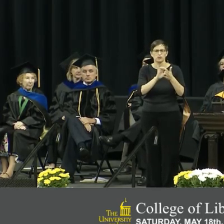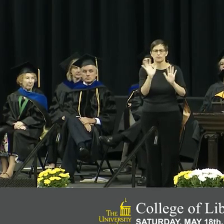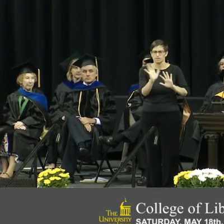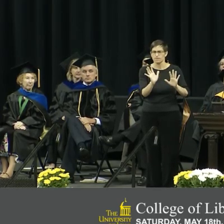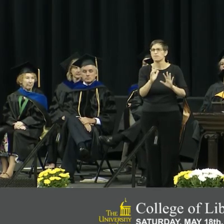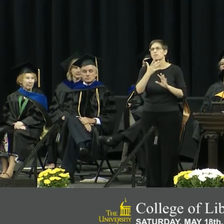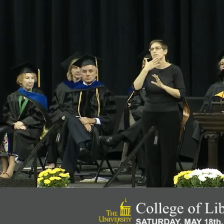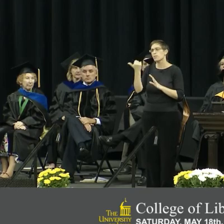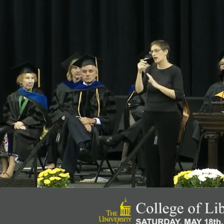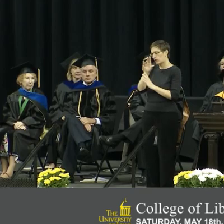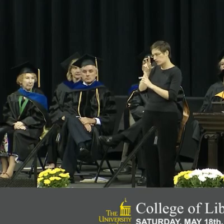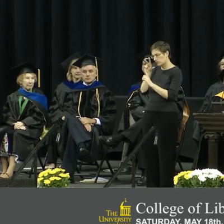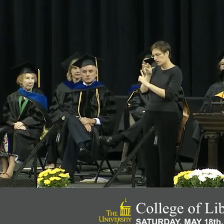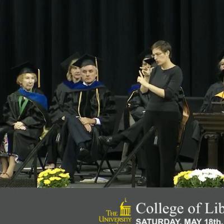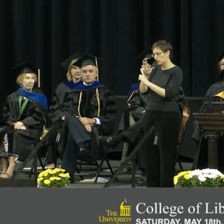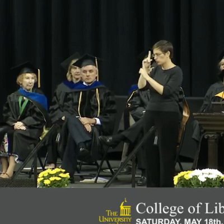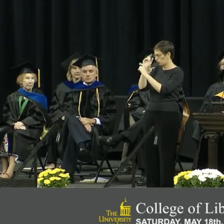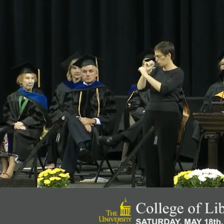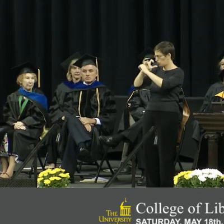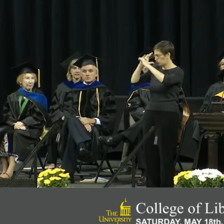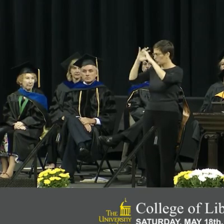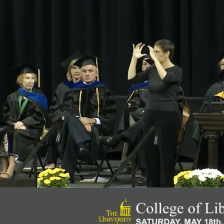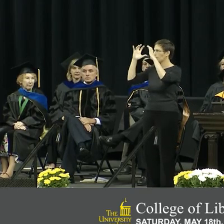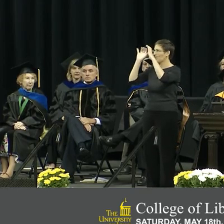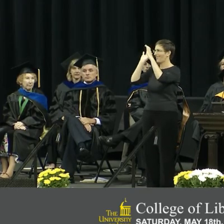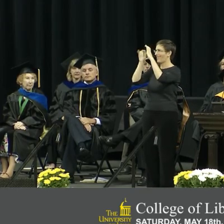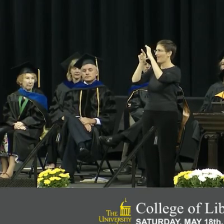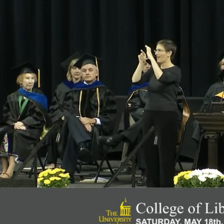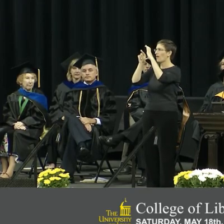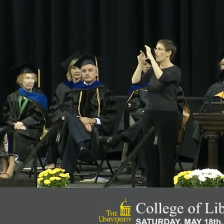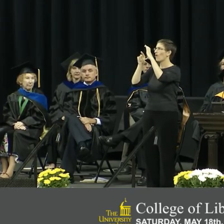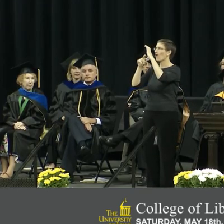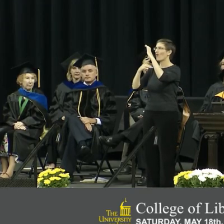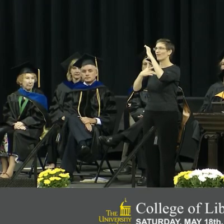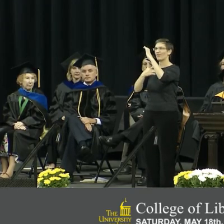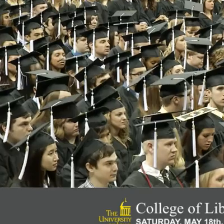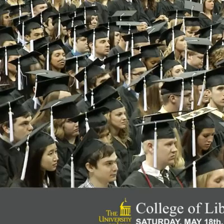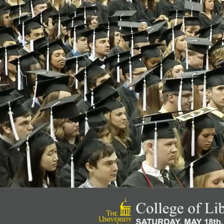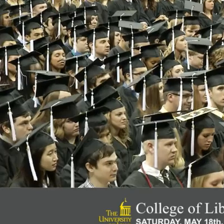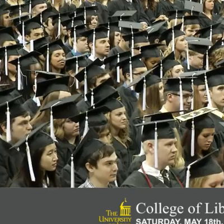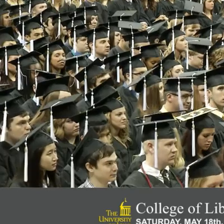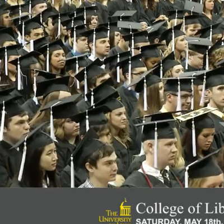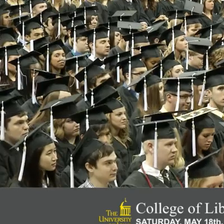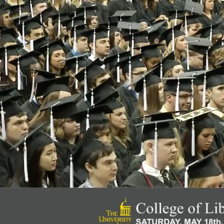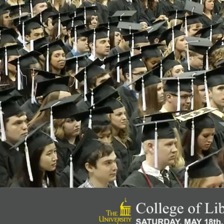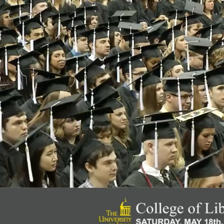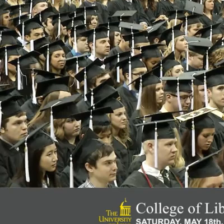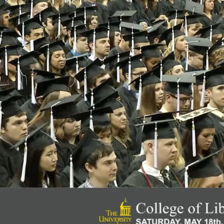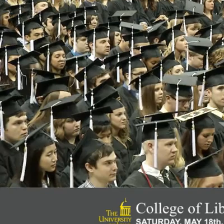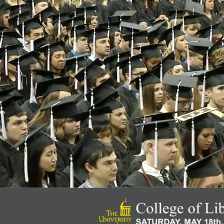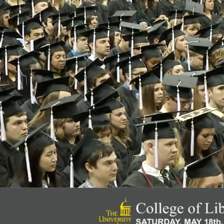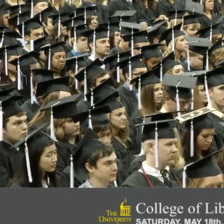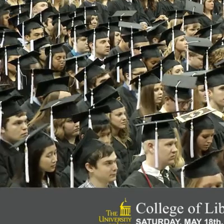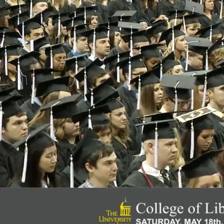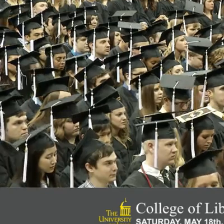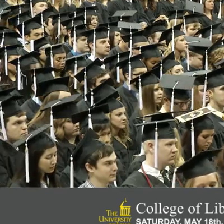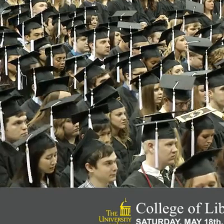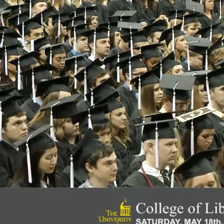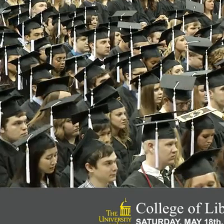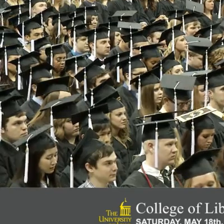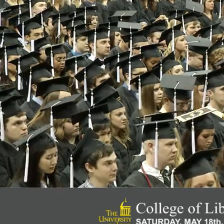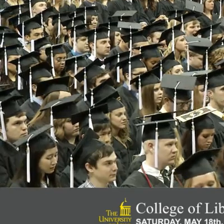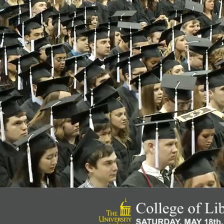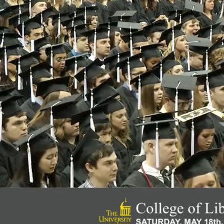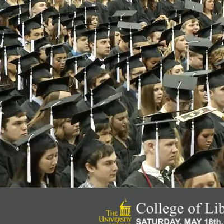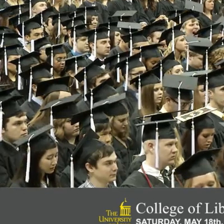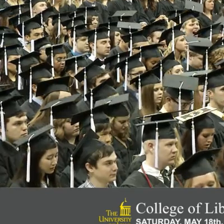to your dreams and you might realize that you are feeling more positive, more happy, and more inspired to be all that